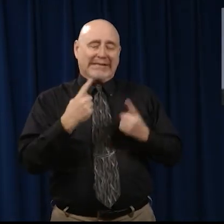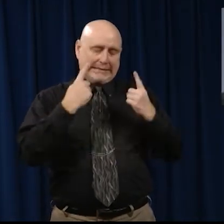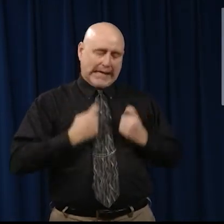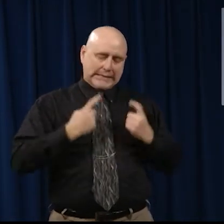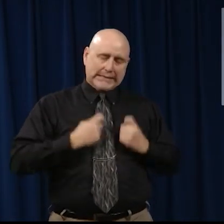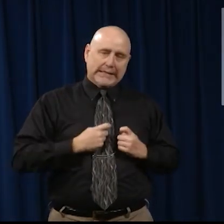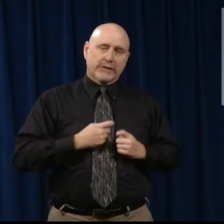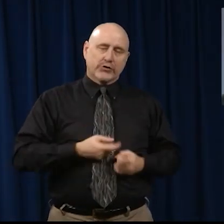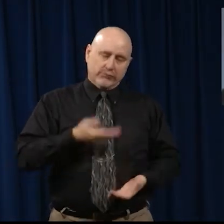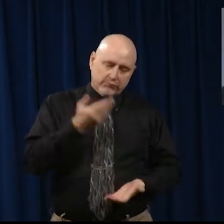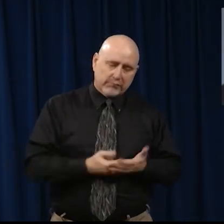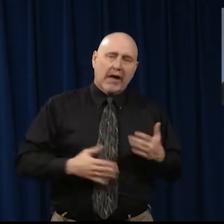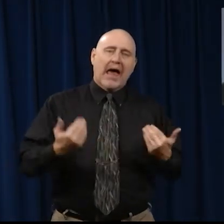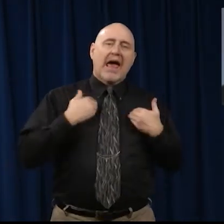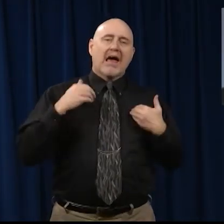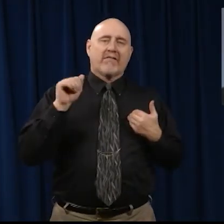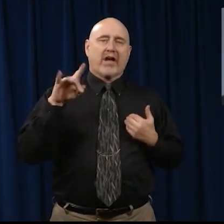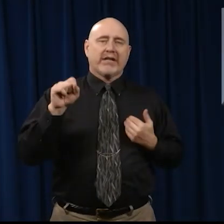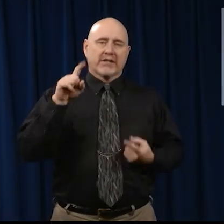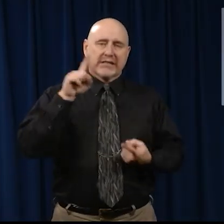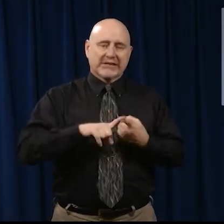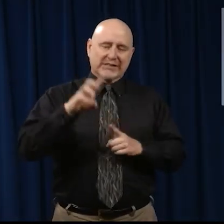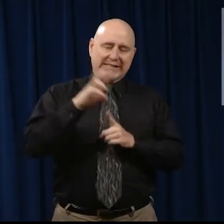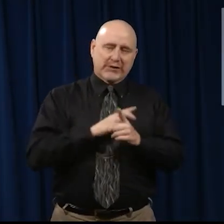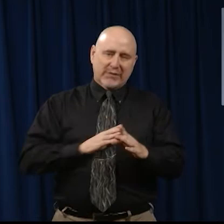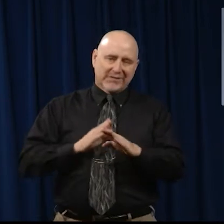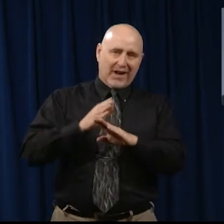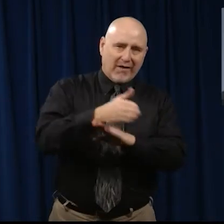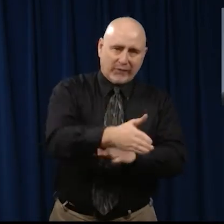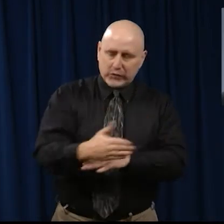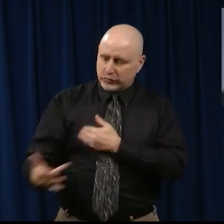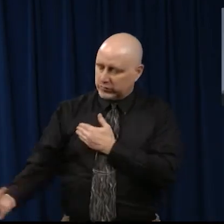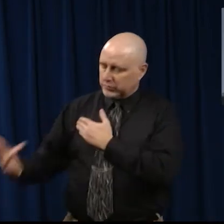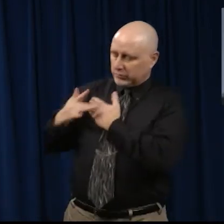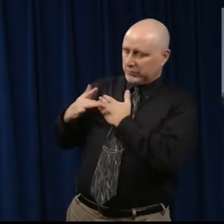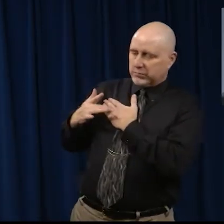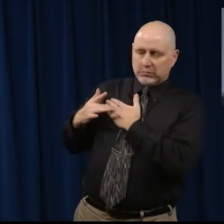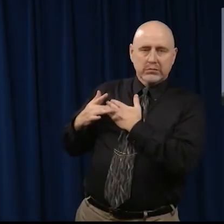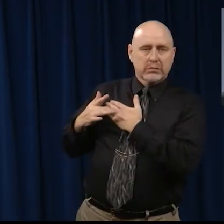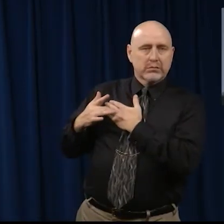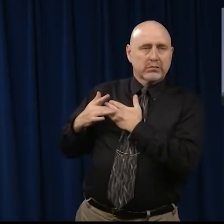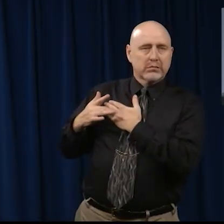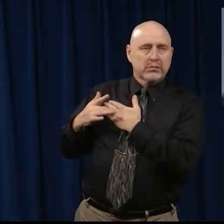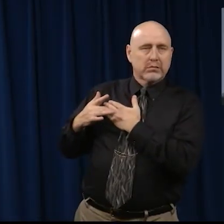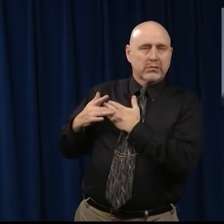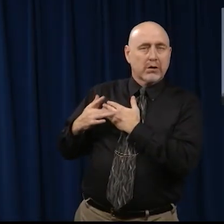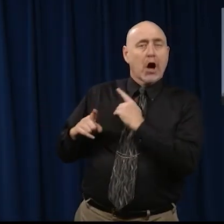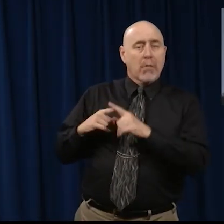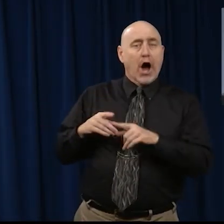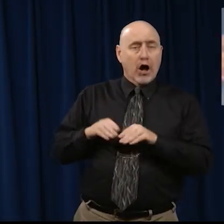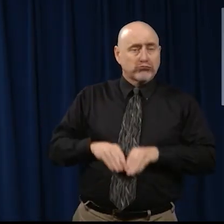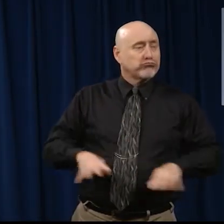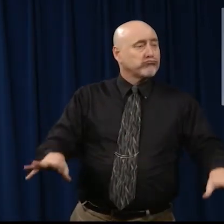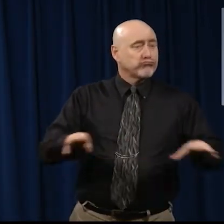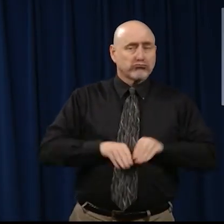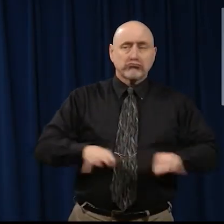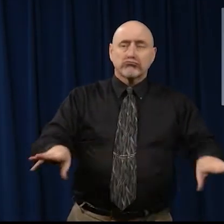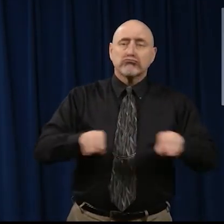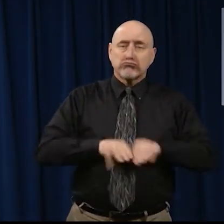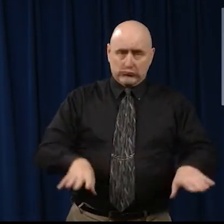get tested properly for it until 6 months after the sexual encounter. Oh, but you can pass it